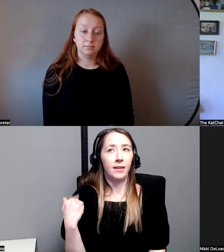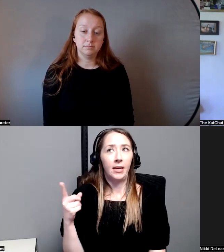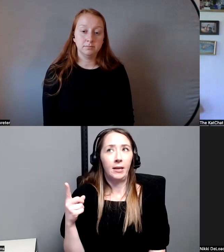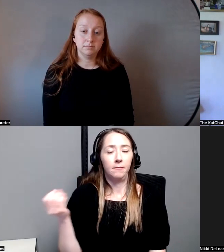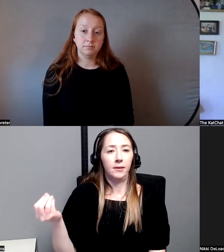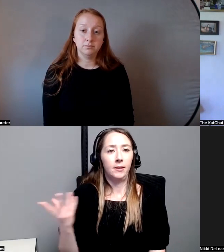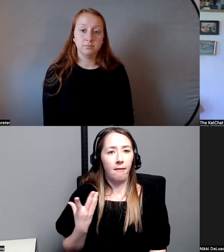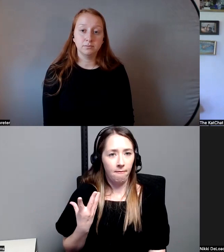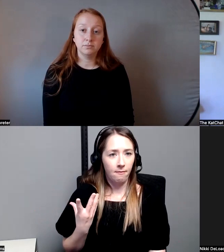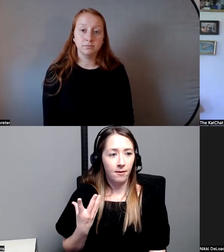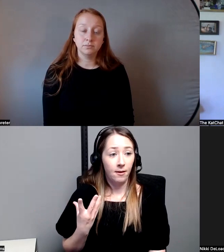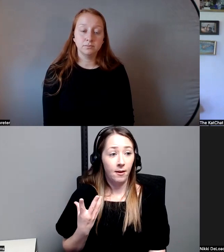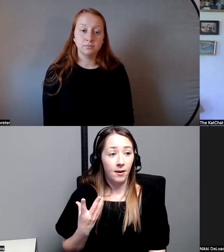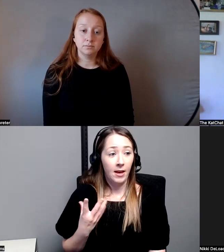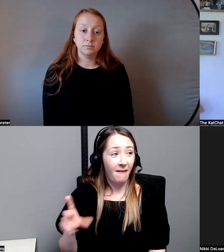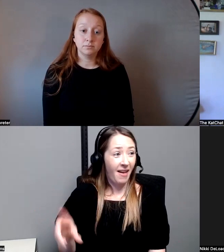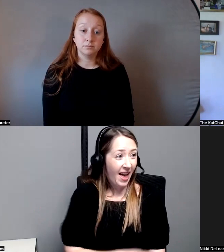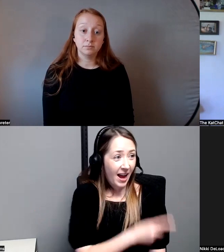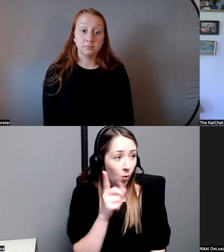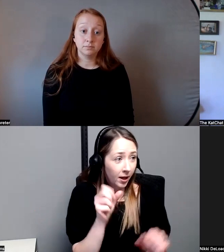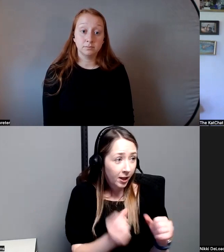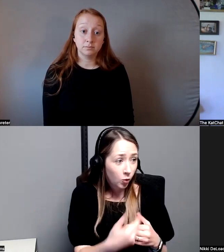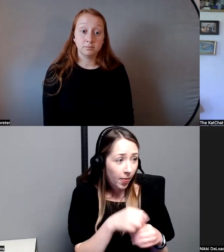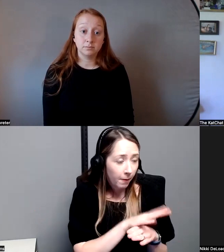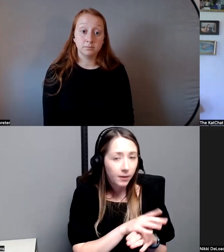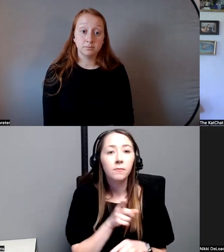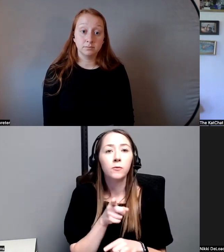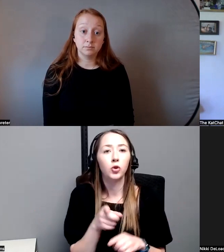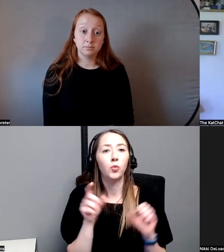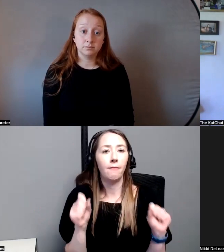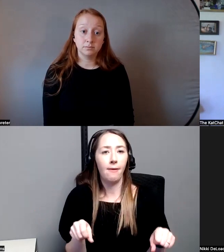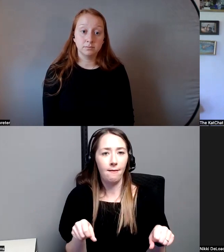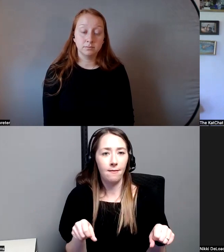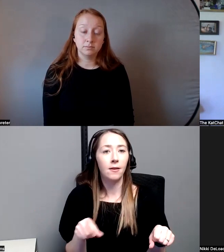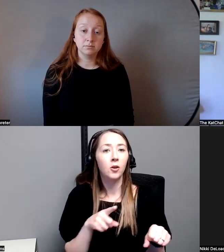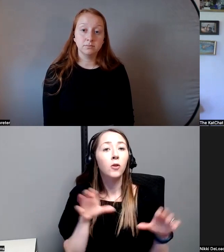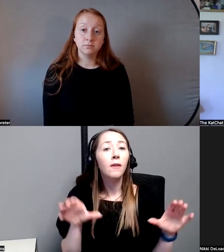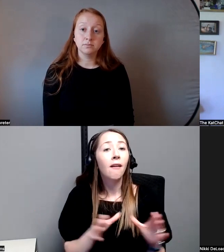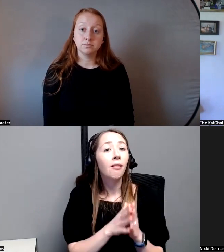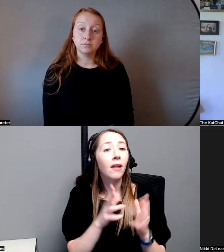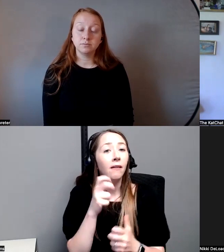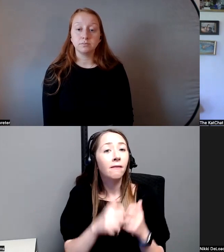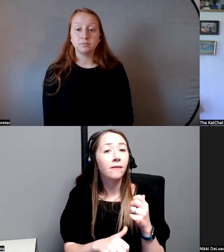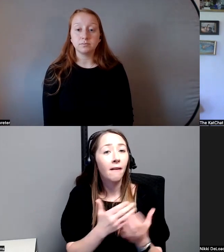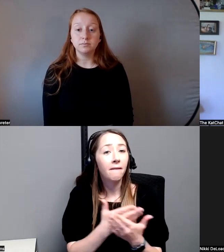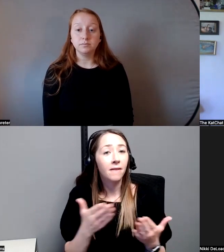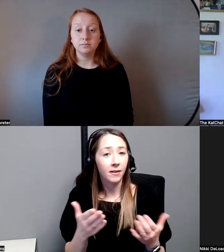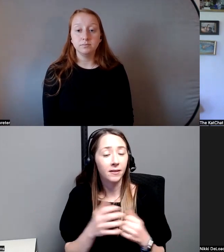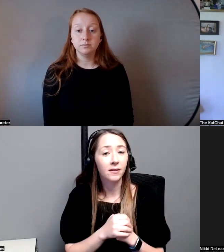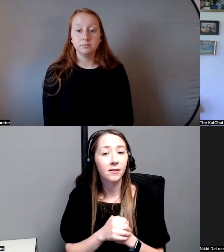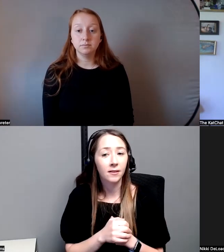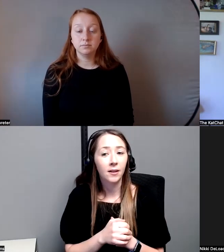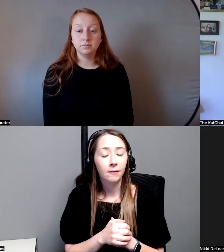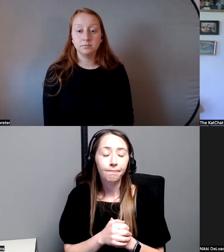saying, if anybody can do this, you can do it. You've done a lot of hard things, so you